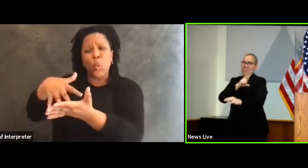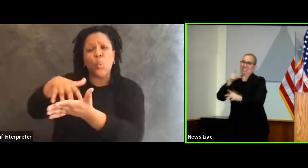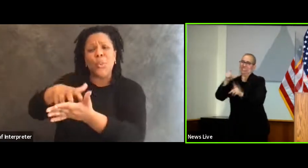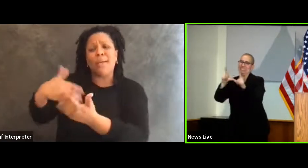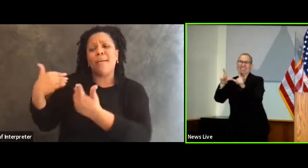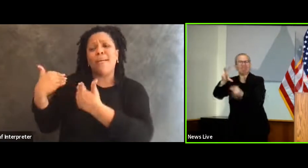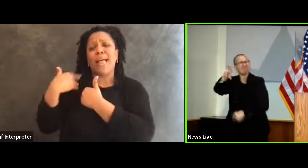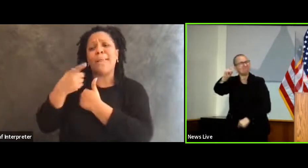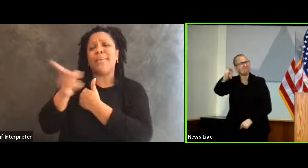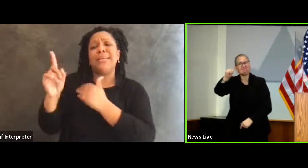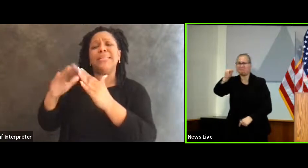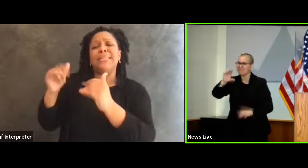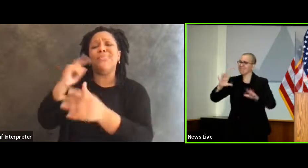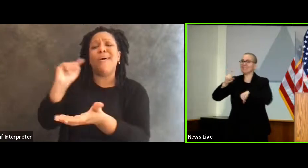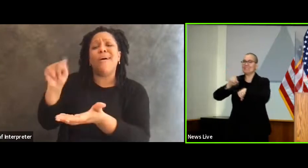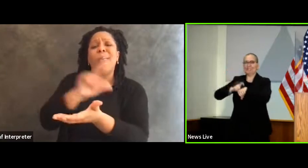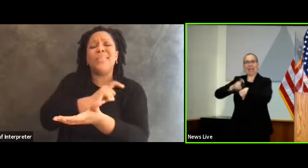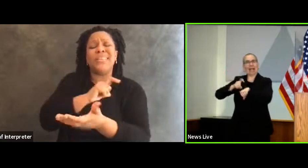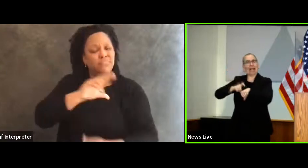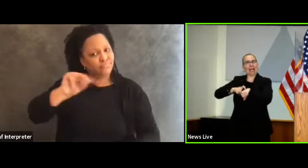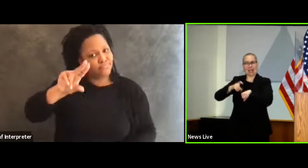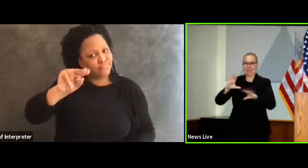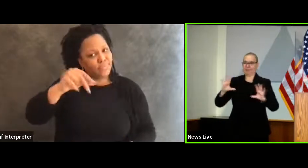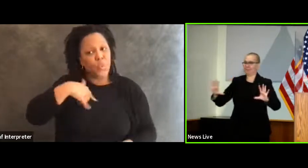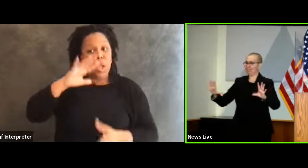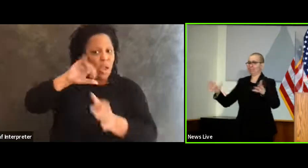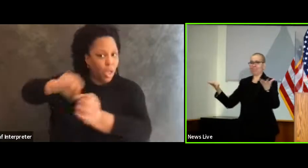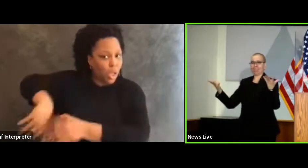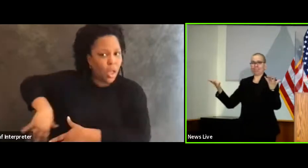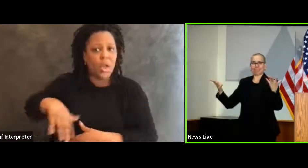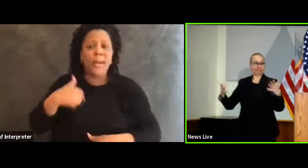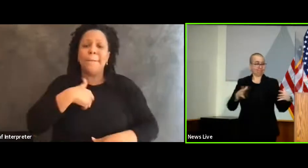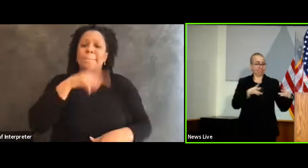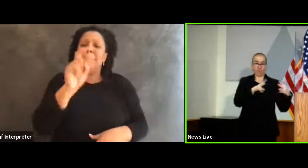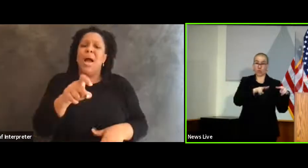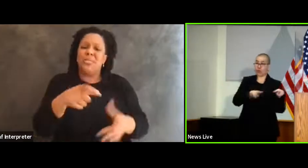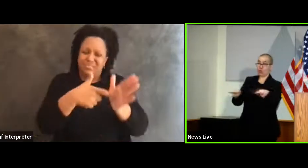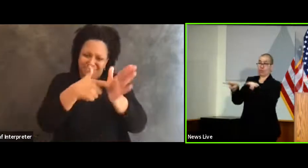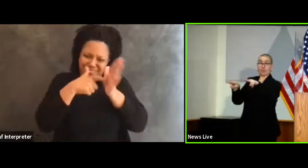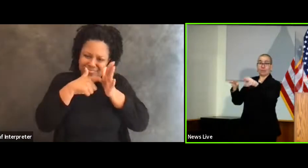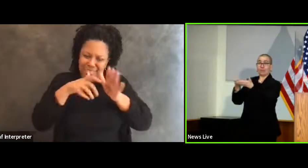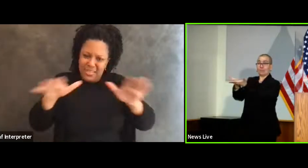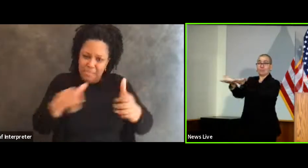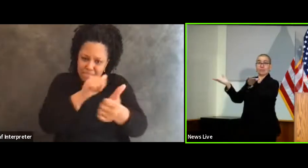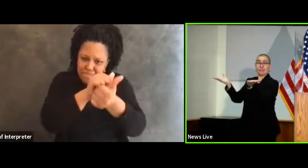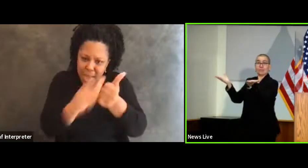Now is the time to act and pass the next steps of police